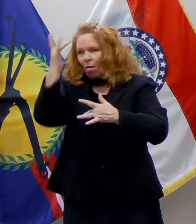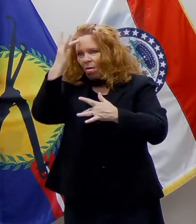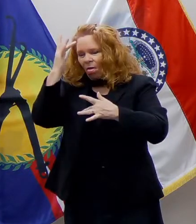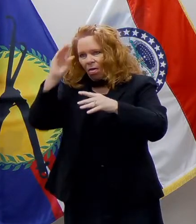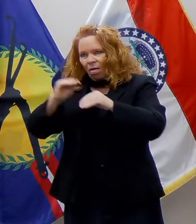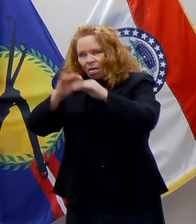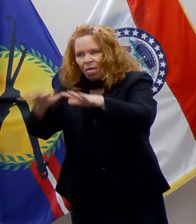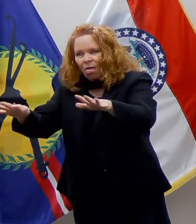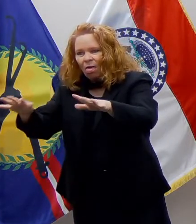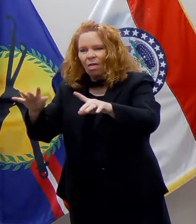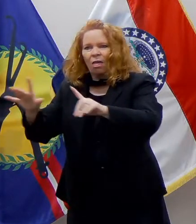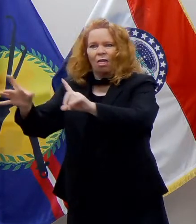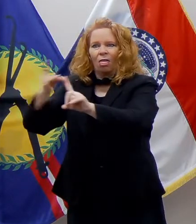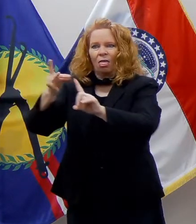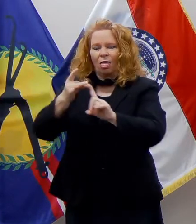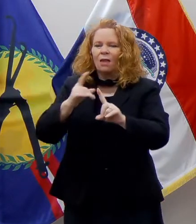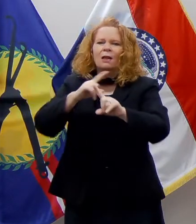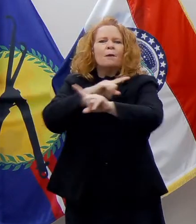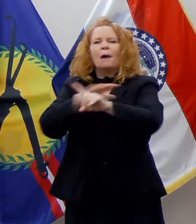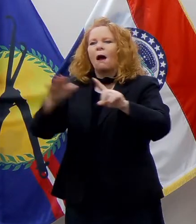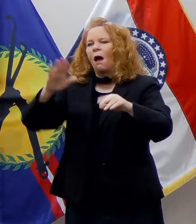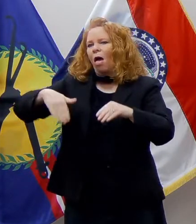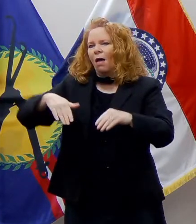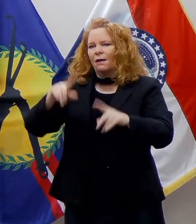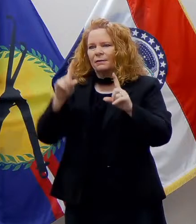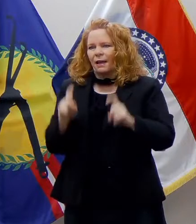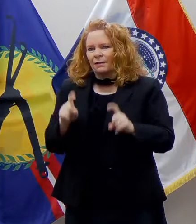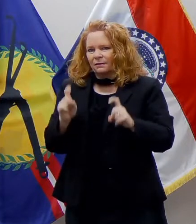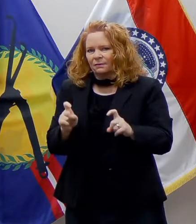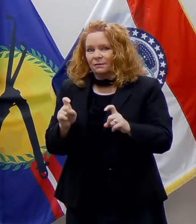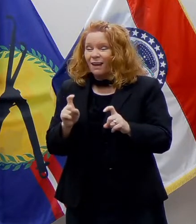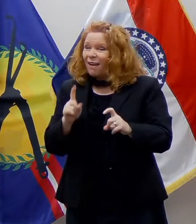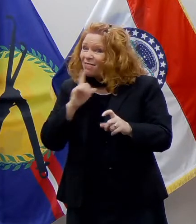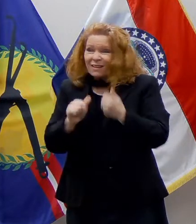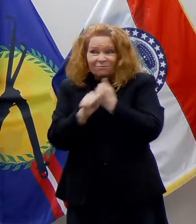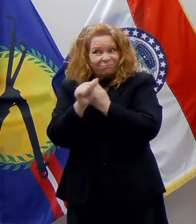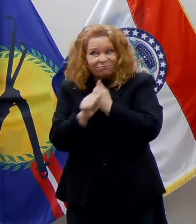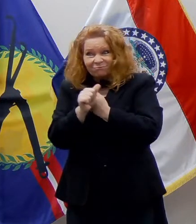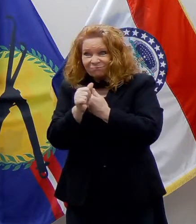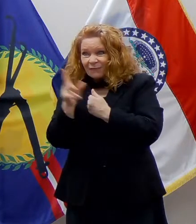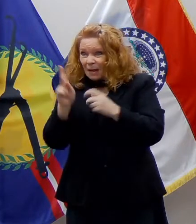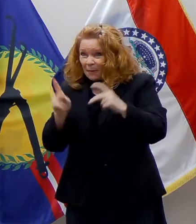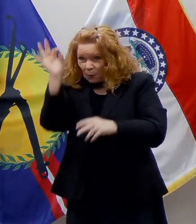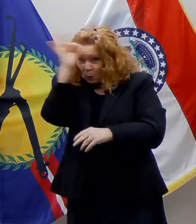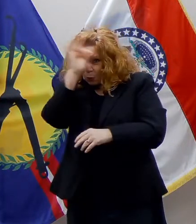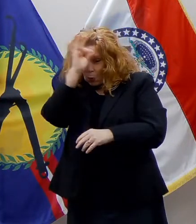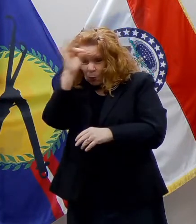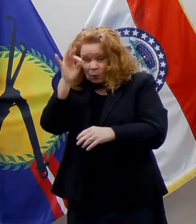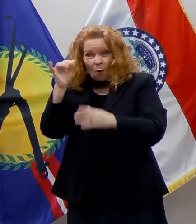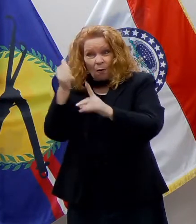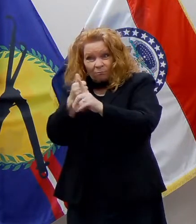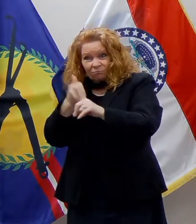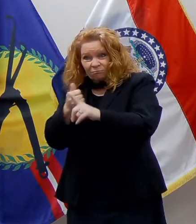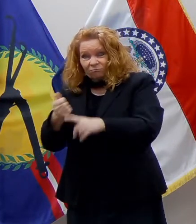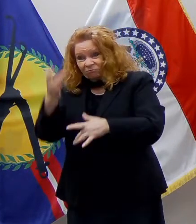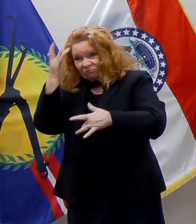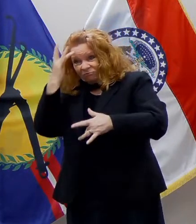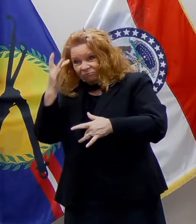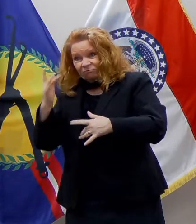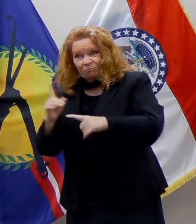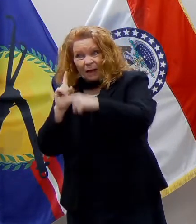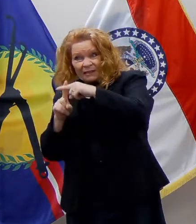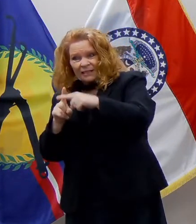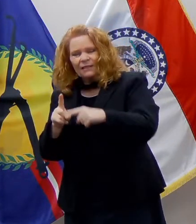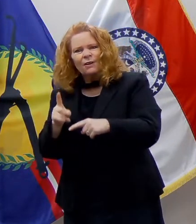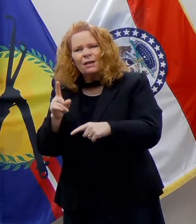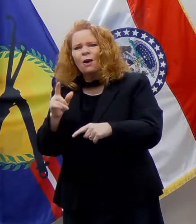tested. And this is risky for all of us because people who don't know they are infected are likely not isolating themselves, so